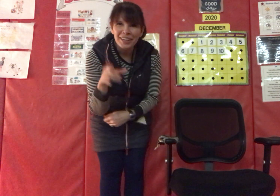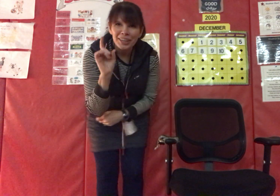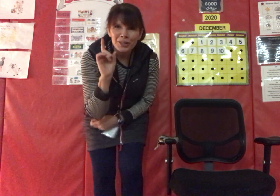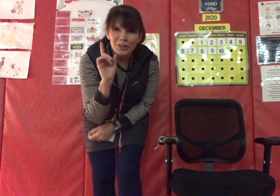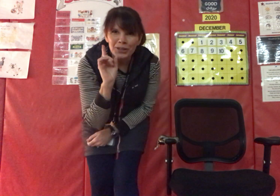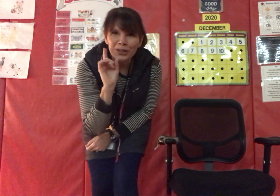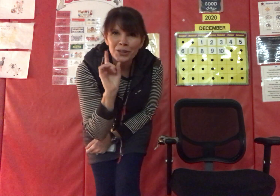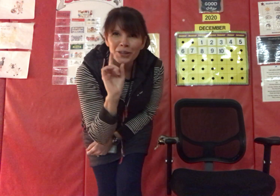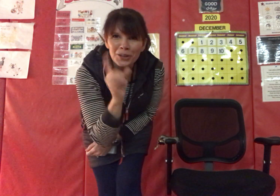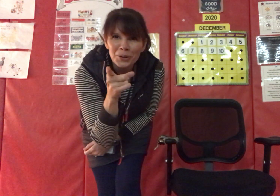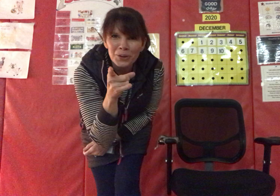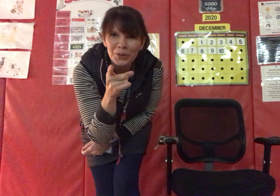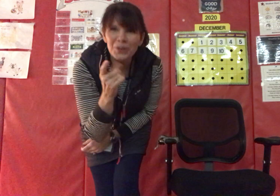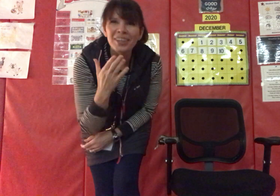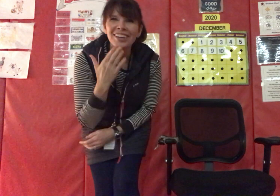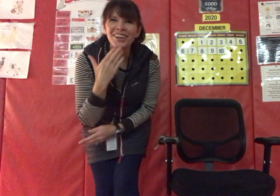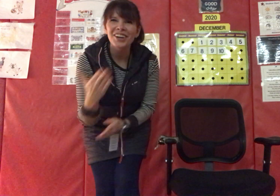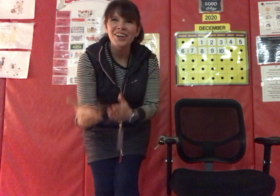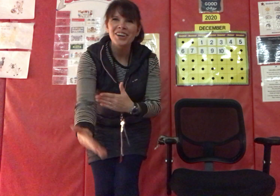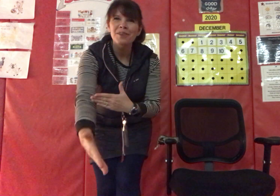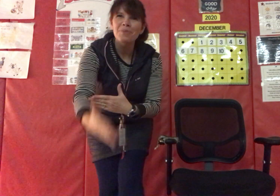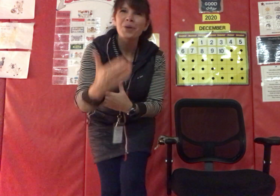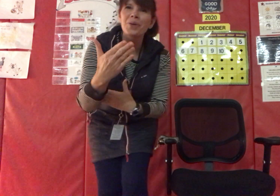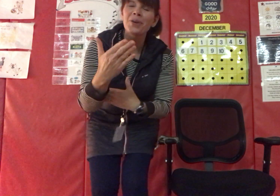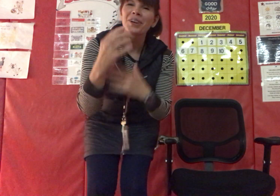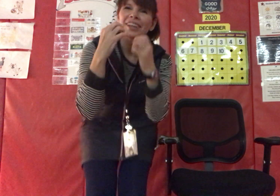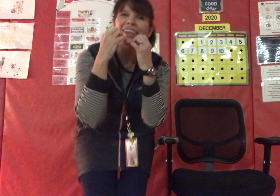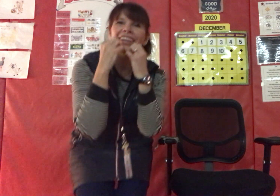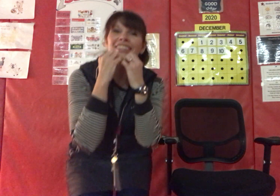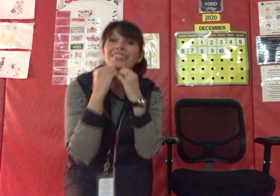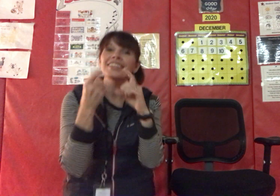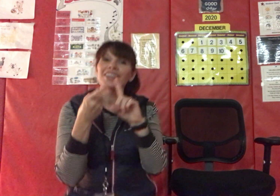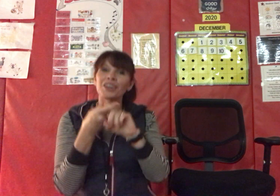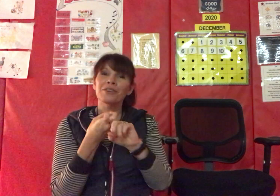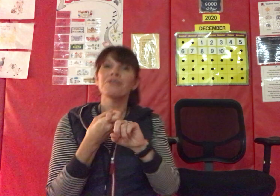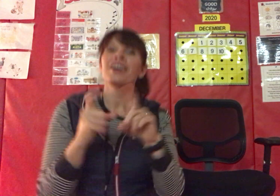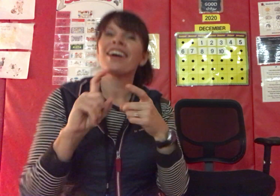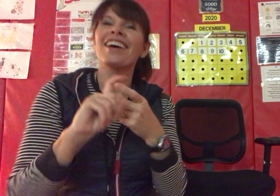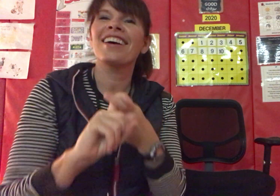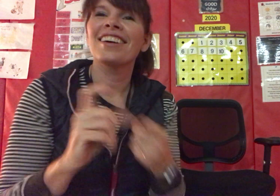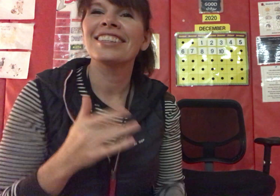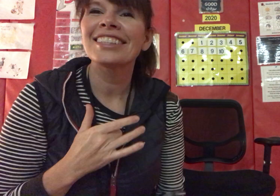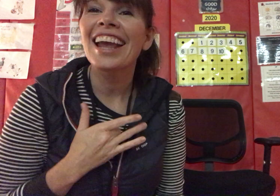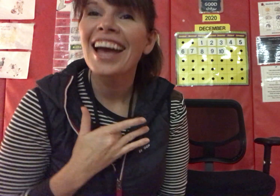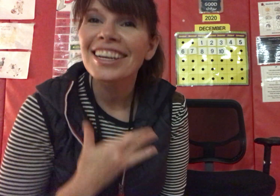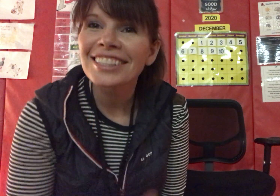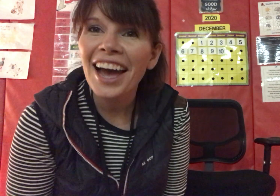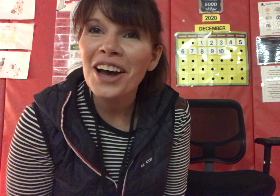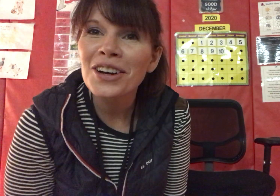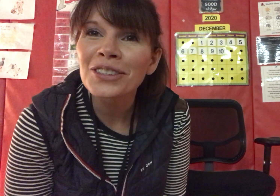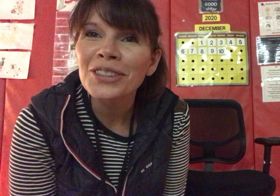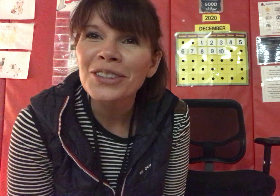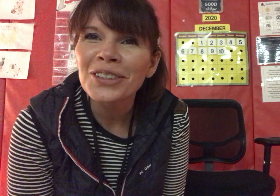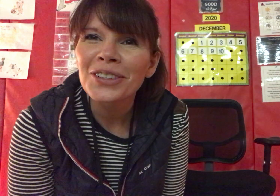morning to you. Good morning, dear friends, and how do you